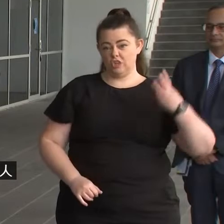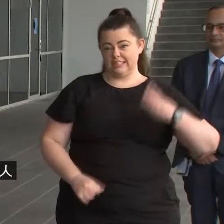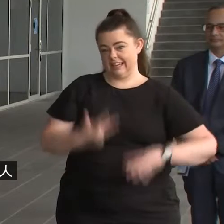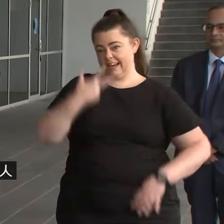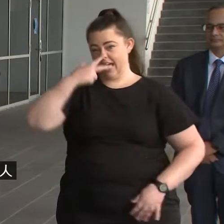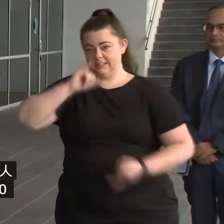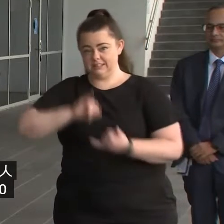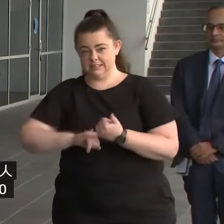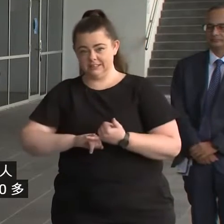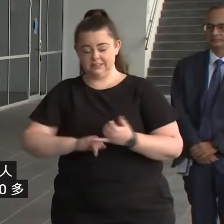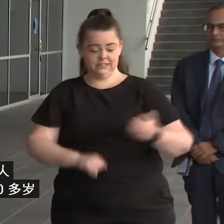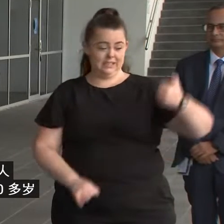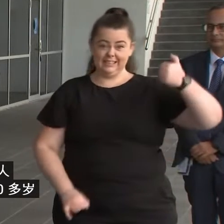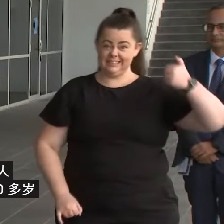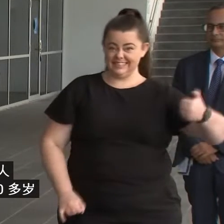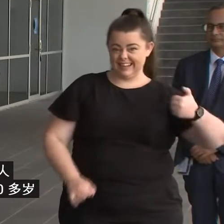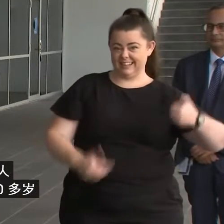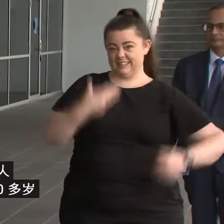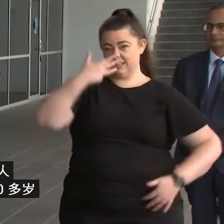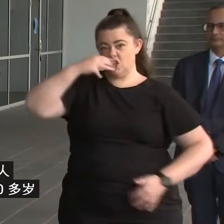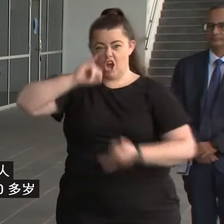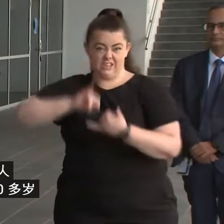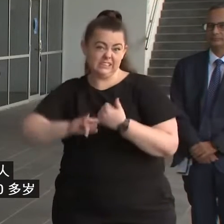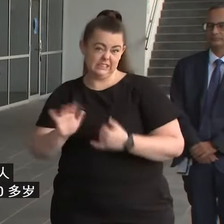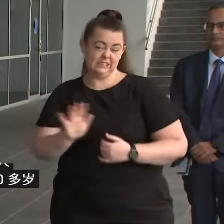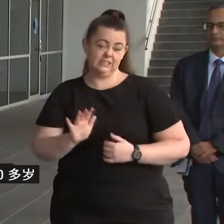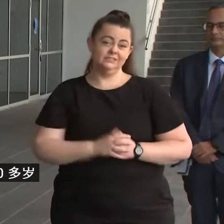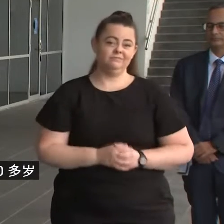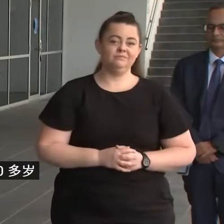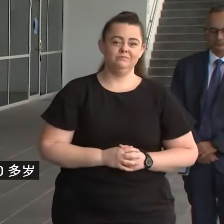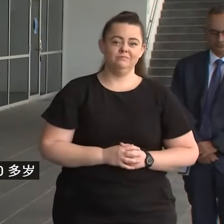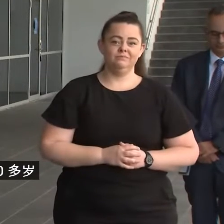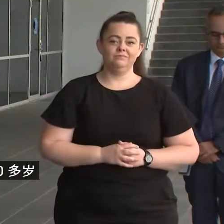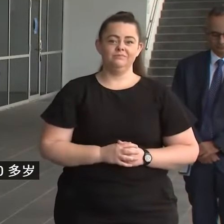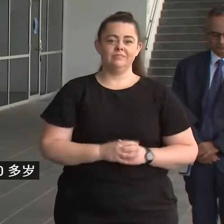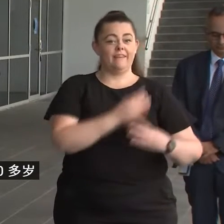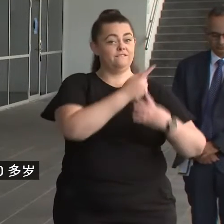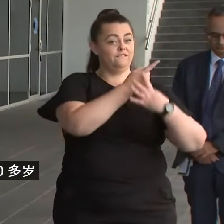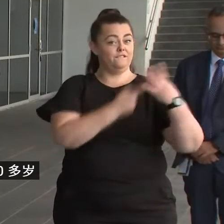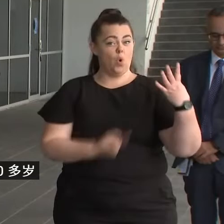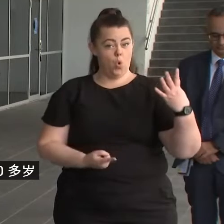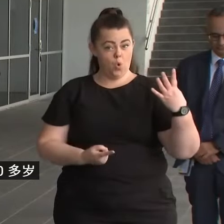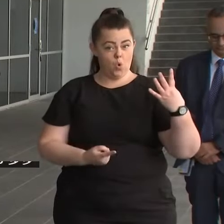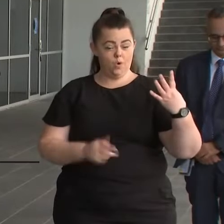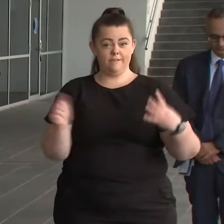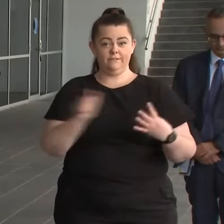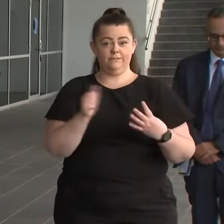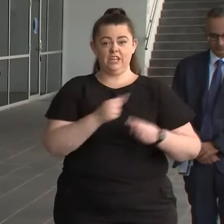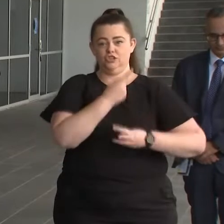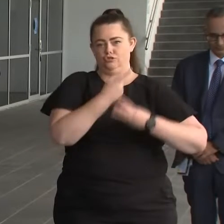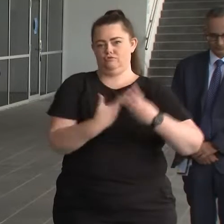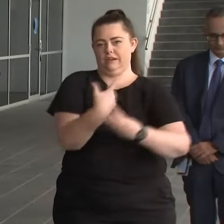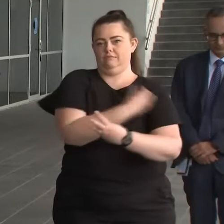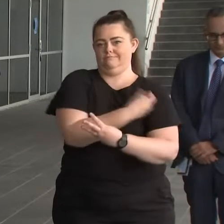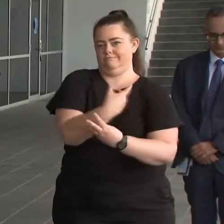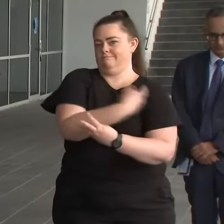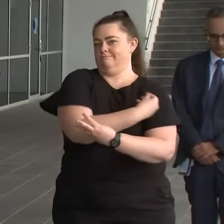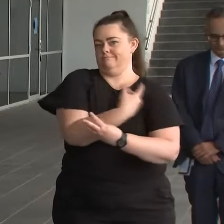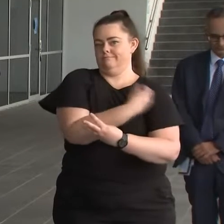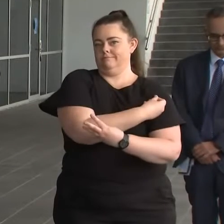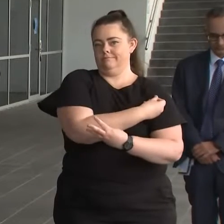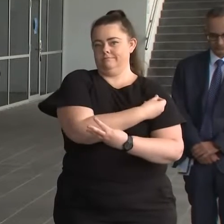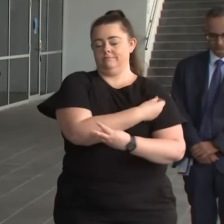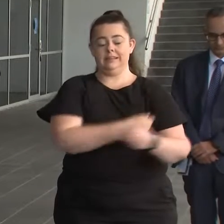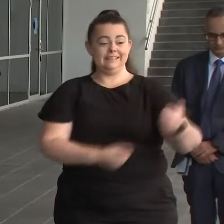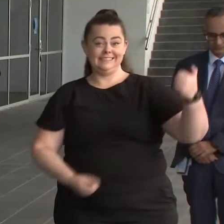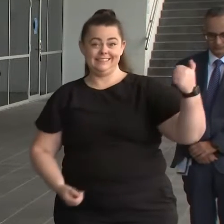80s, 6 people were aged in their 90s. And 4 people had received 3 doses of the COVID vaccine,